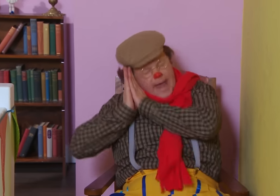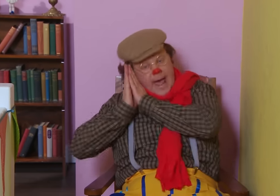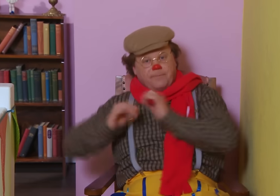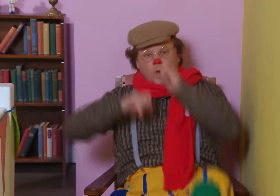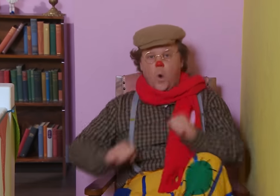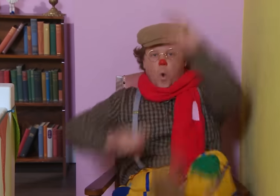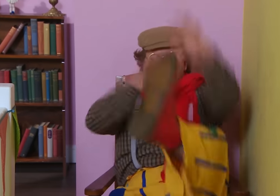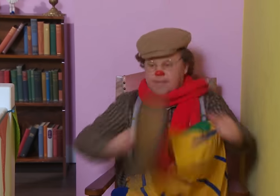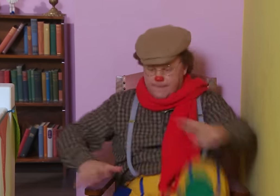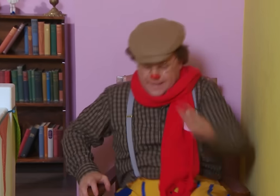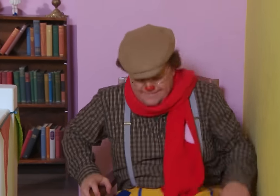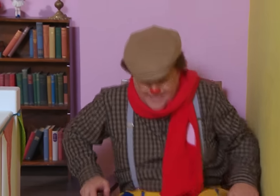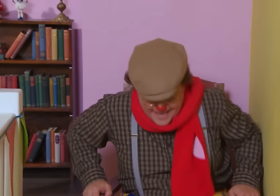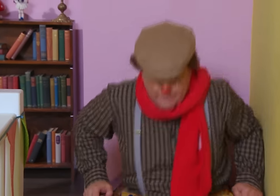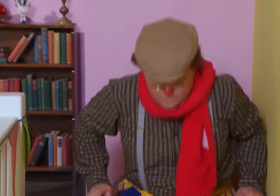nap! Oh!